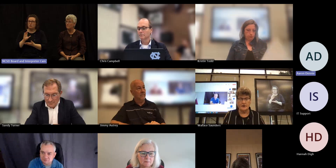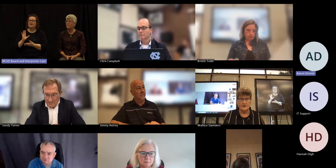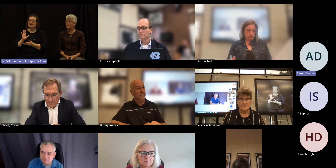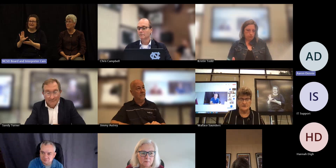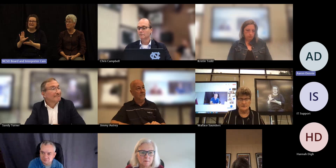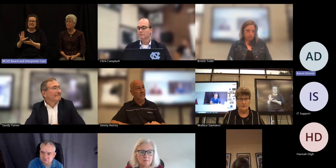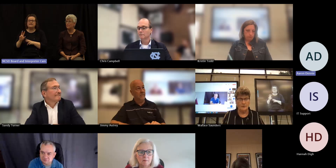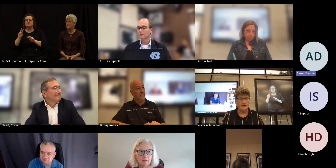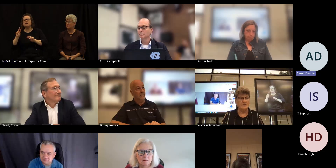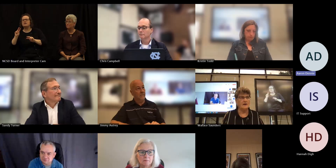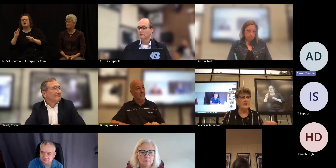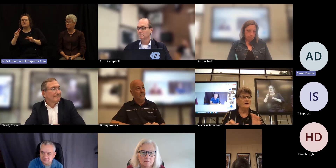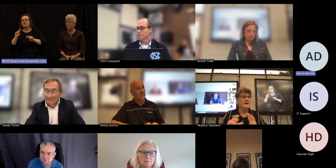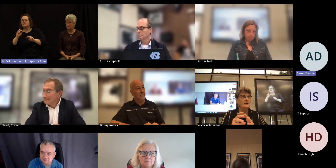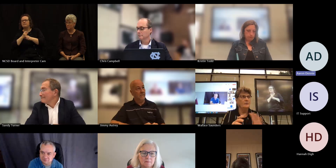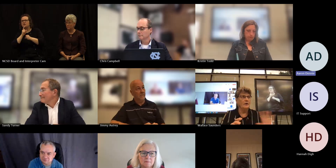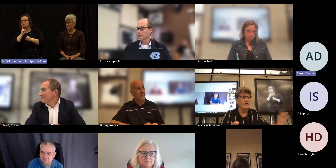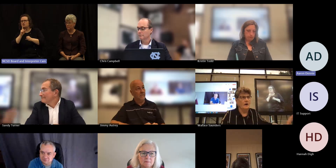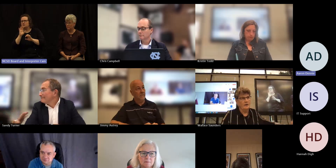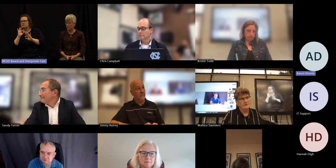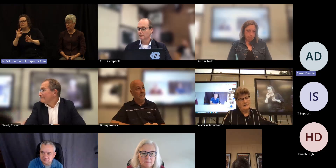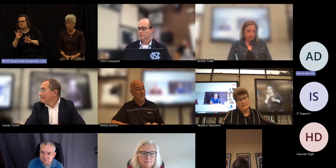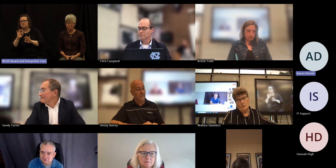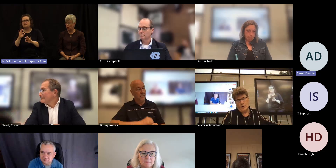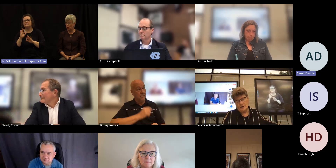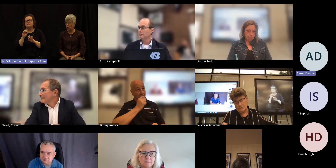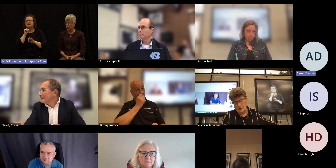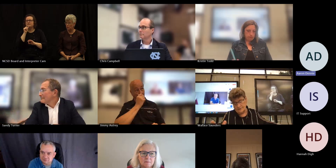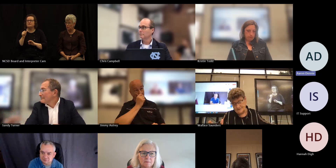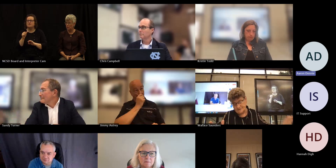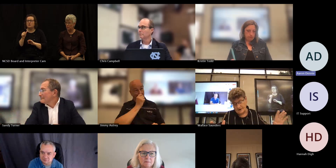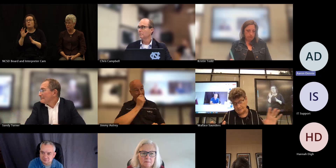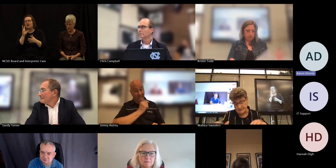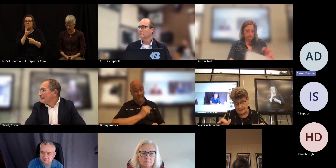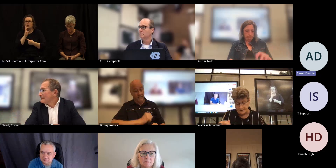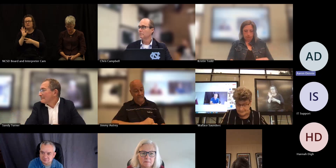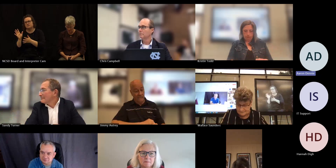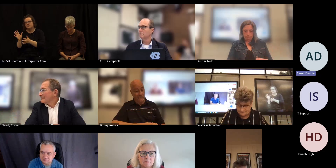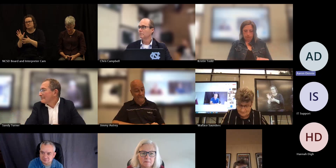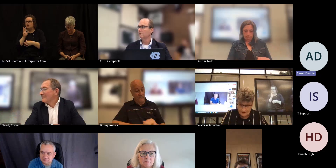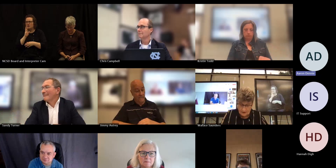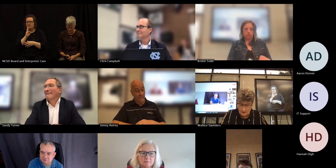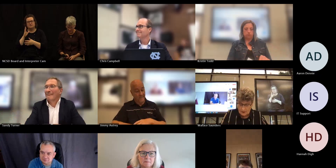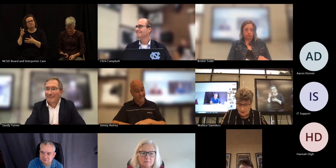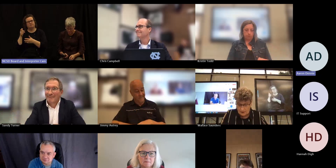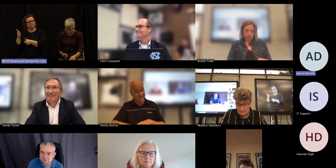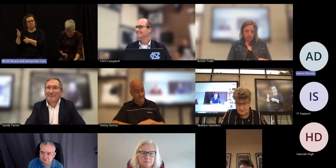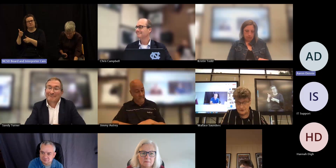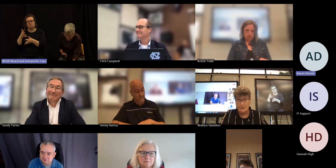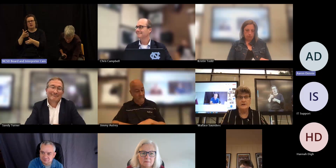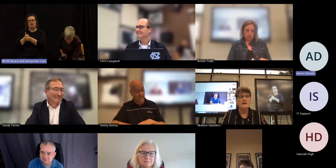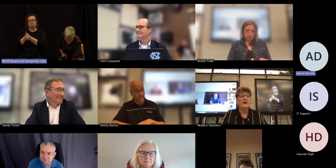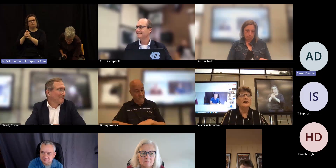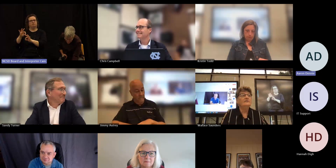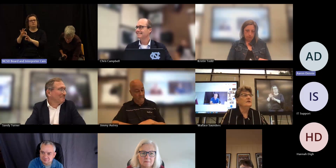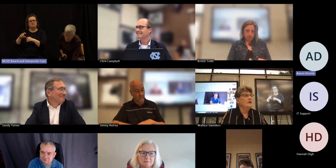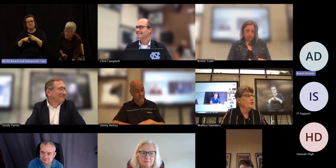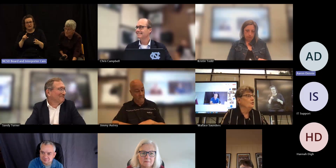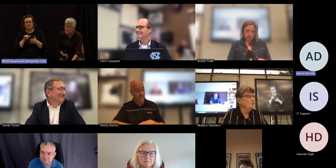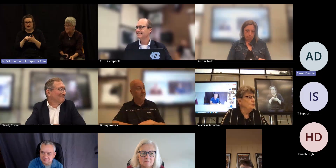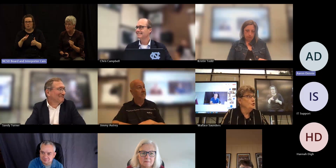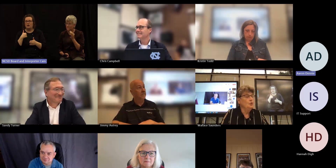out for us so that we did not, well, all except for Wallace. Wallace is up to date. So we did not